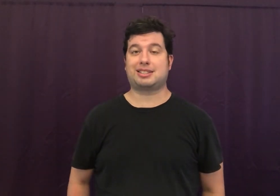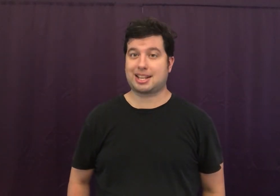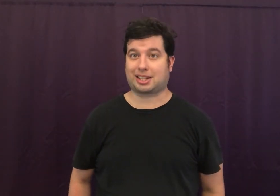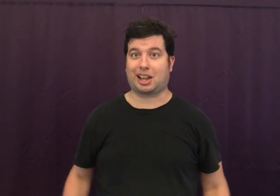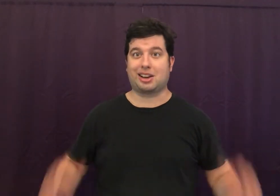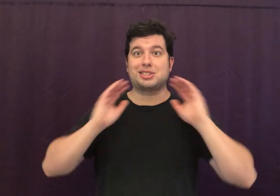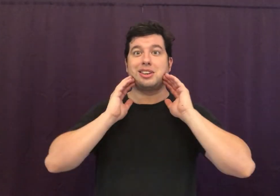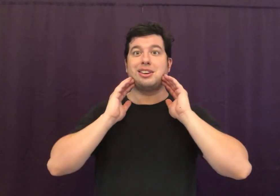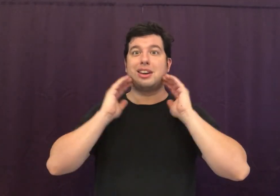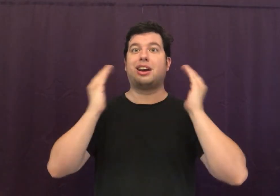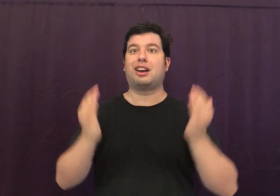Santa Claus.